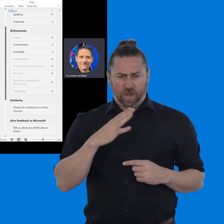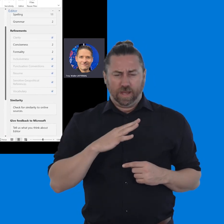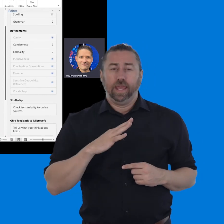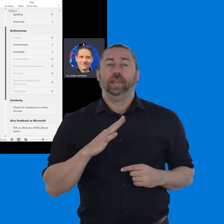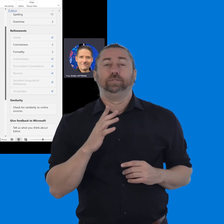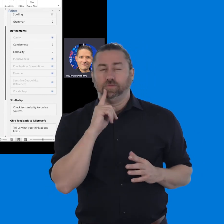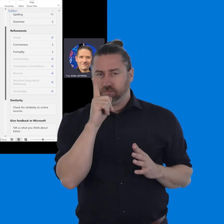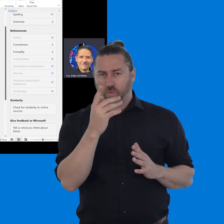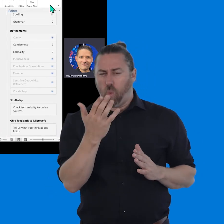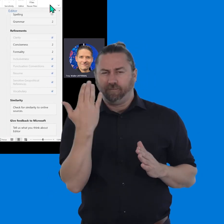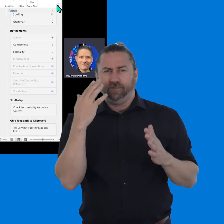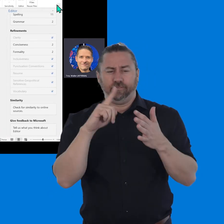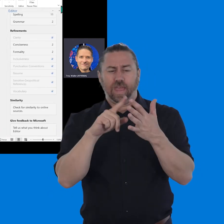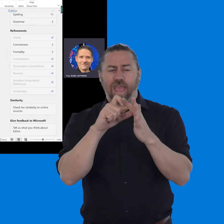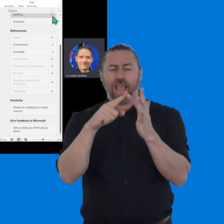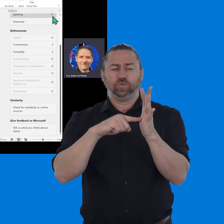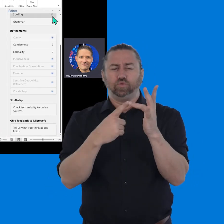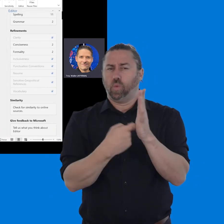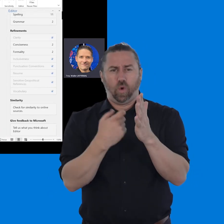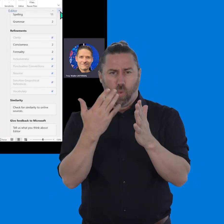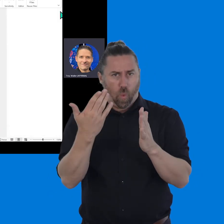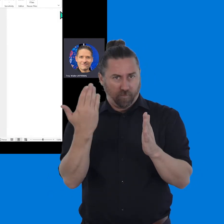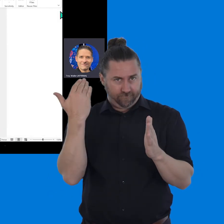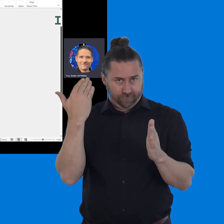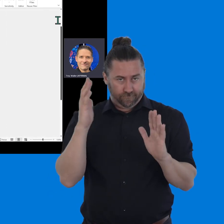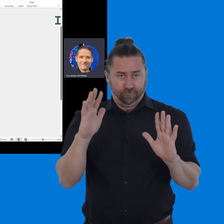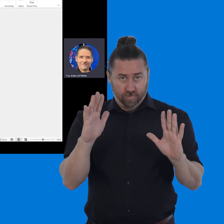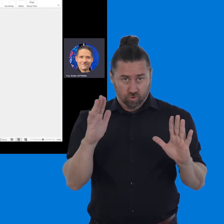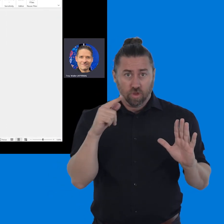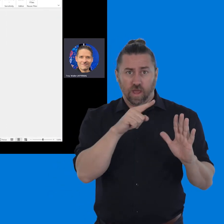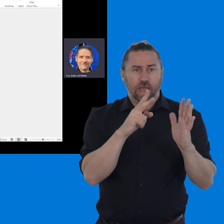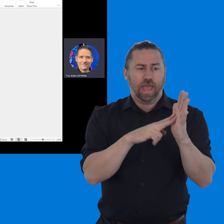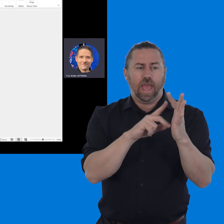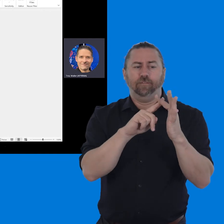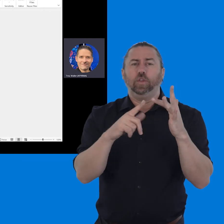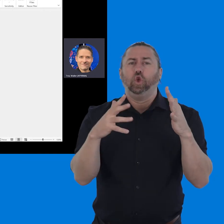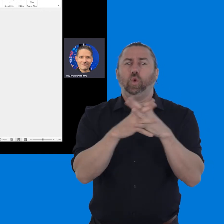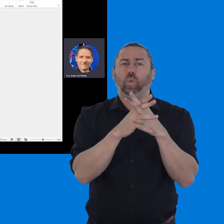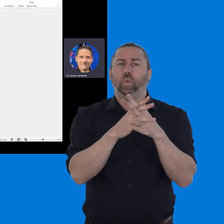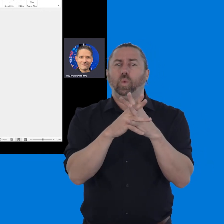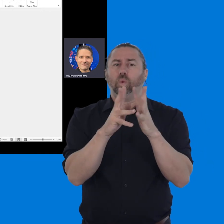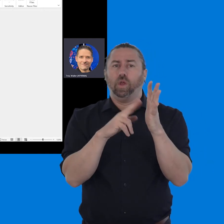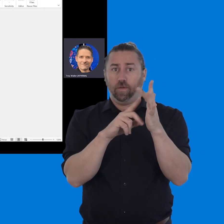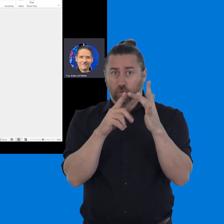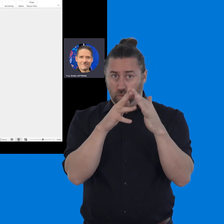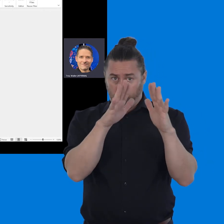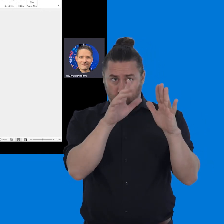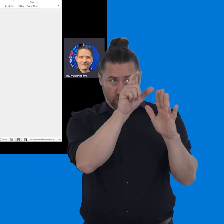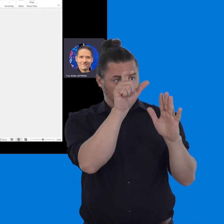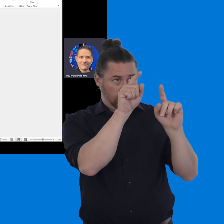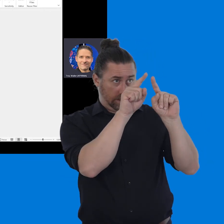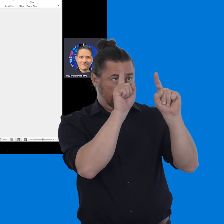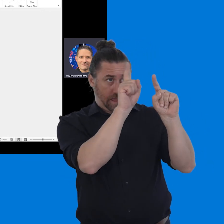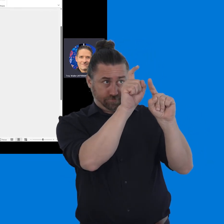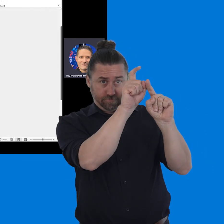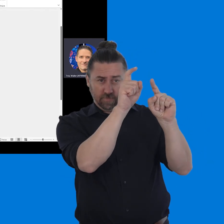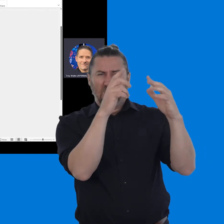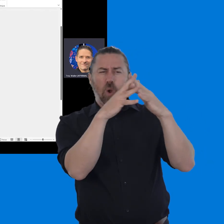two different versions. Now, let me just turn editor off here. I'm going to come up to the View tab here inside